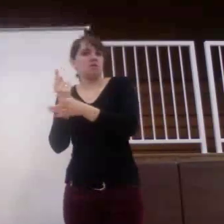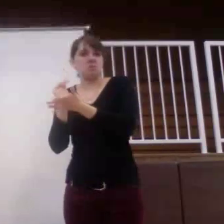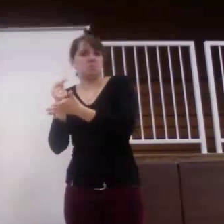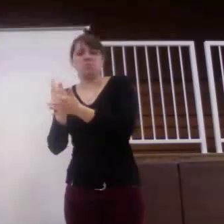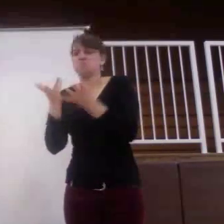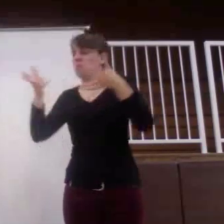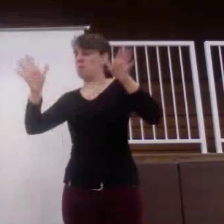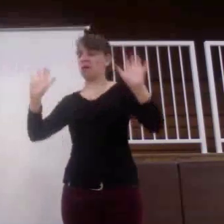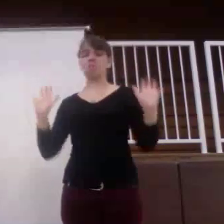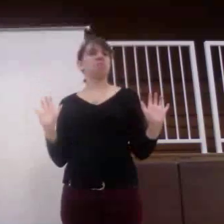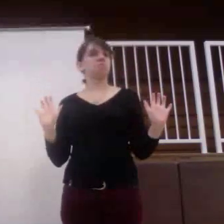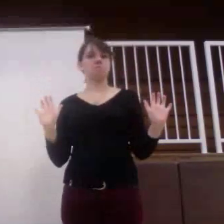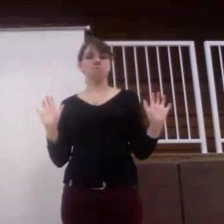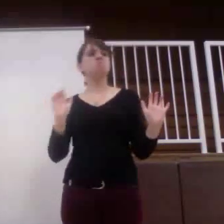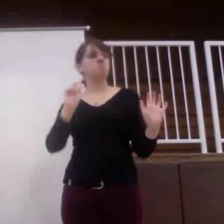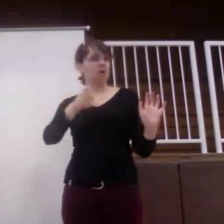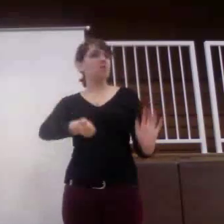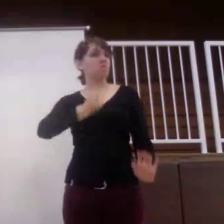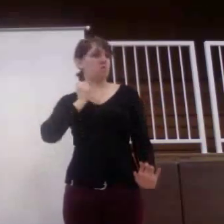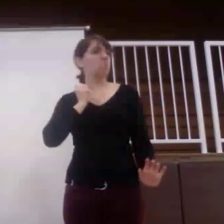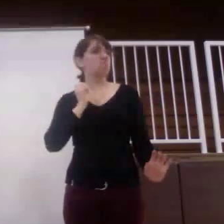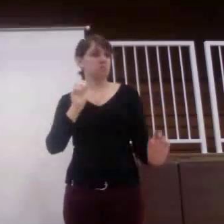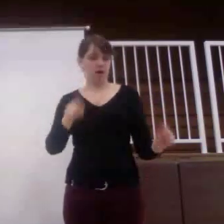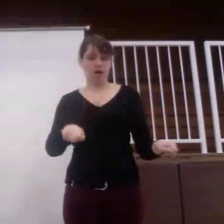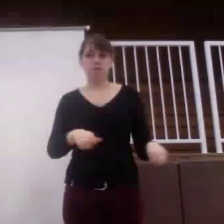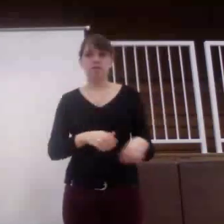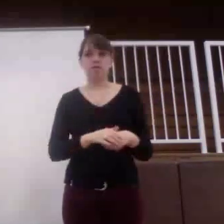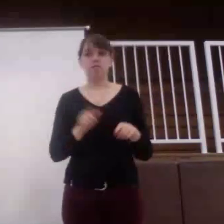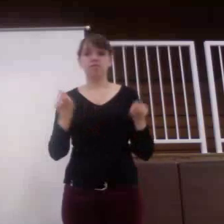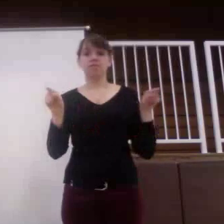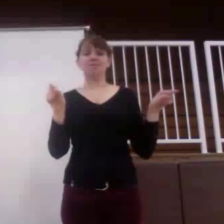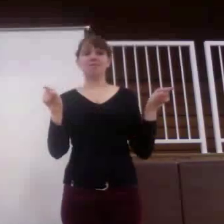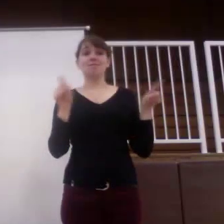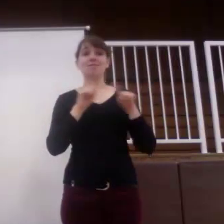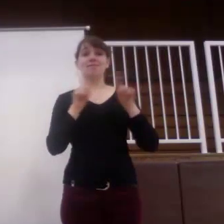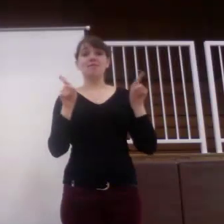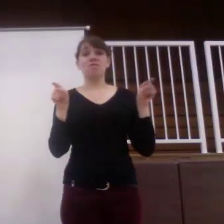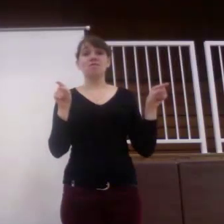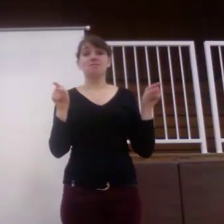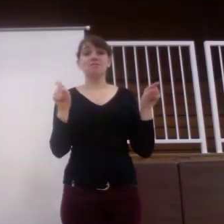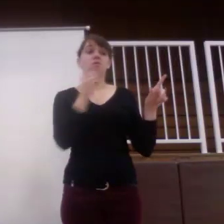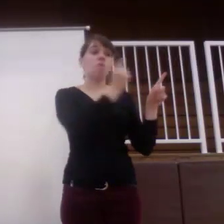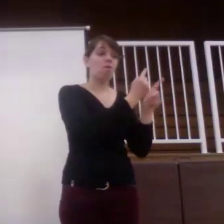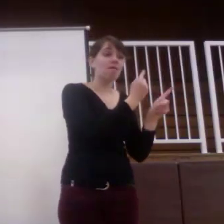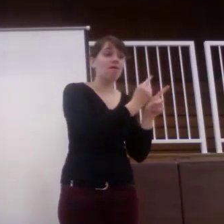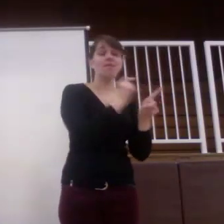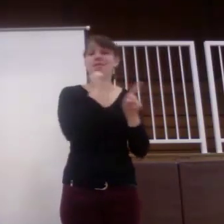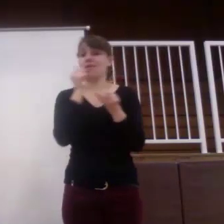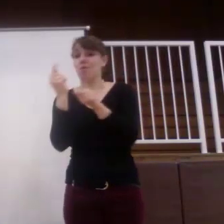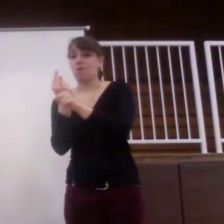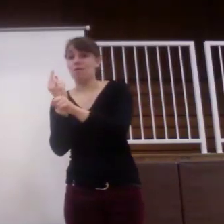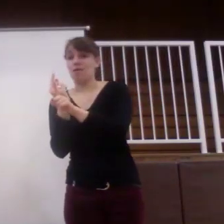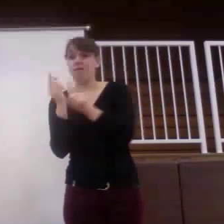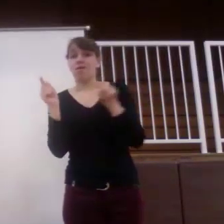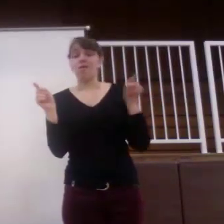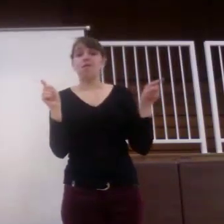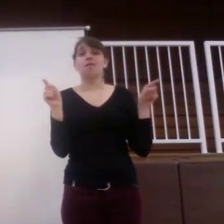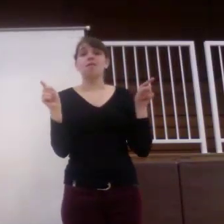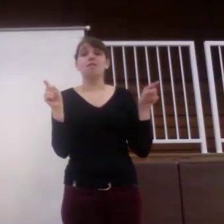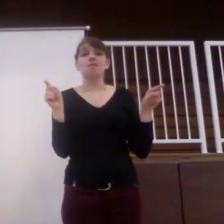But remember, the difference between ordinary and extraordinary is not